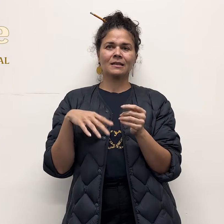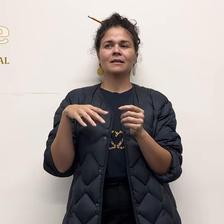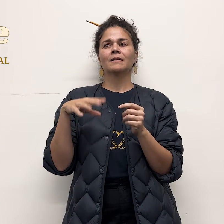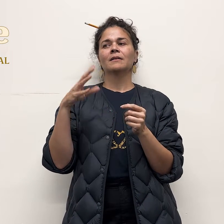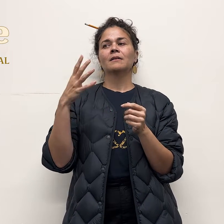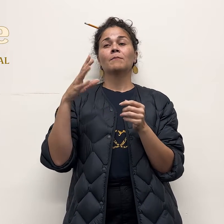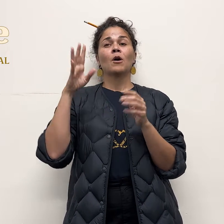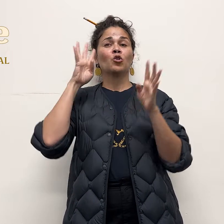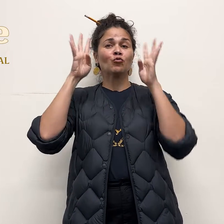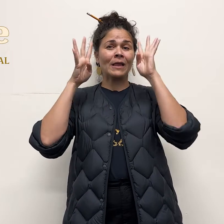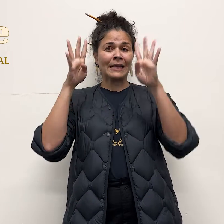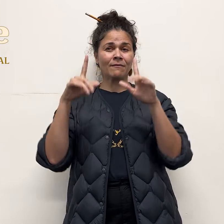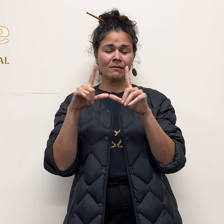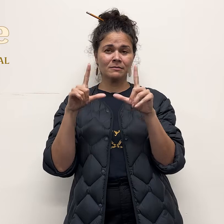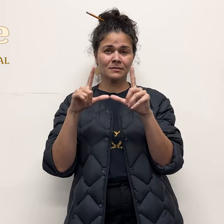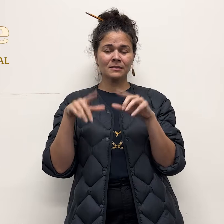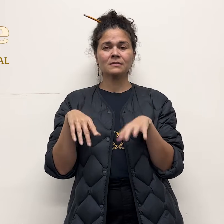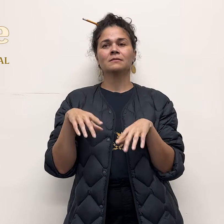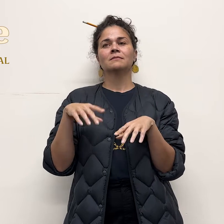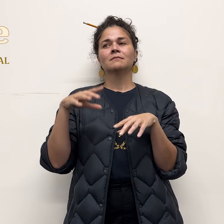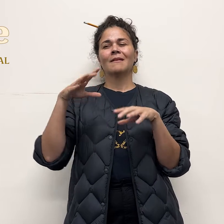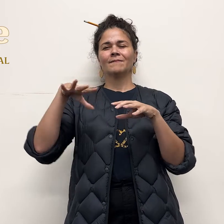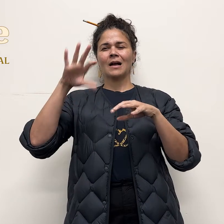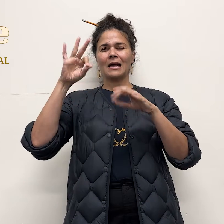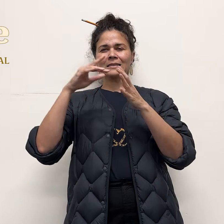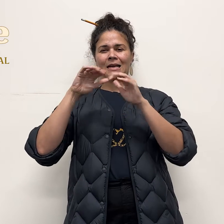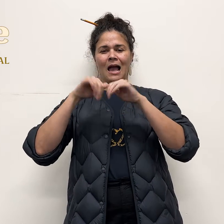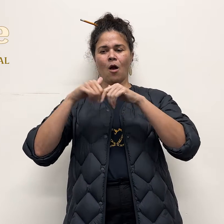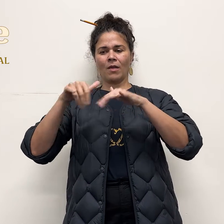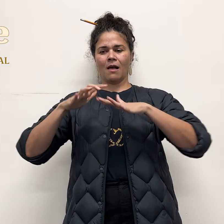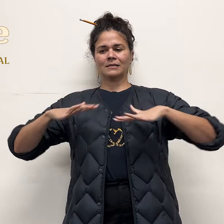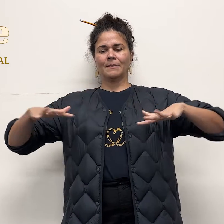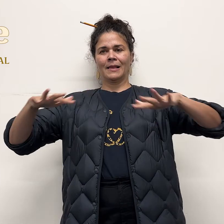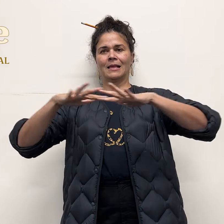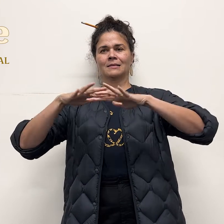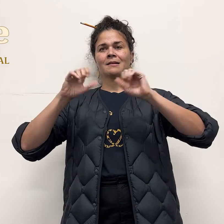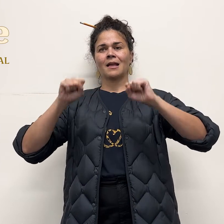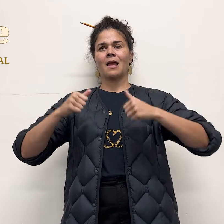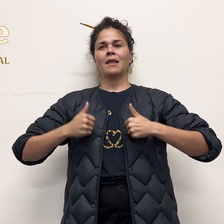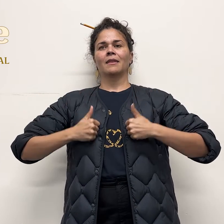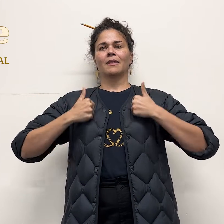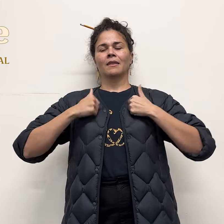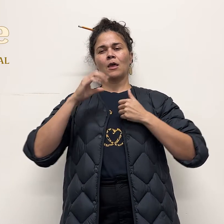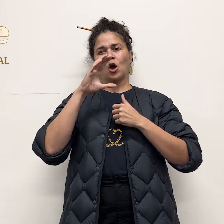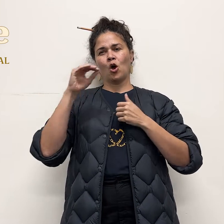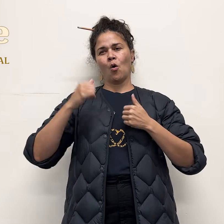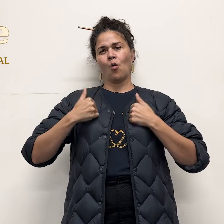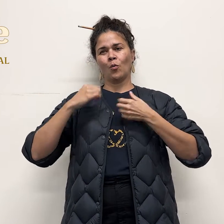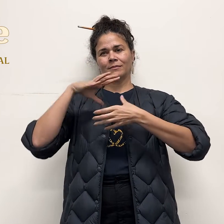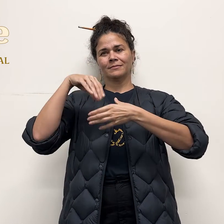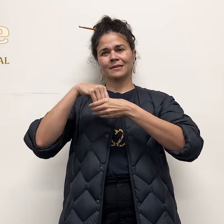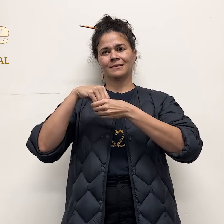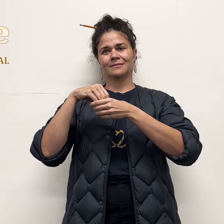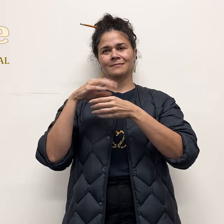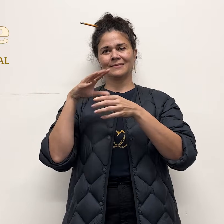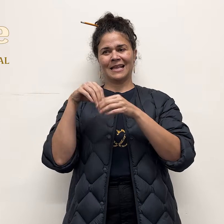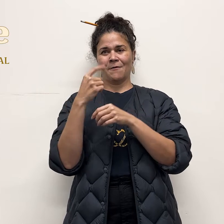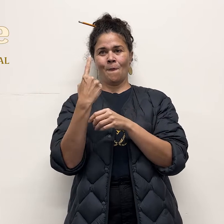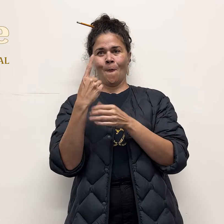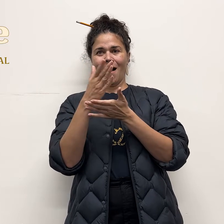of authenticity with an expected artistic license, so that we look at what's been created in this piece and